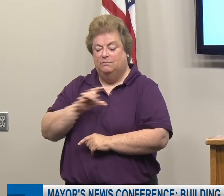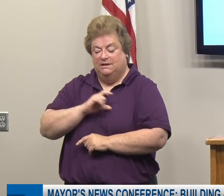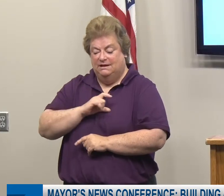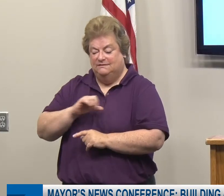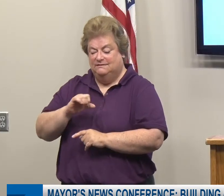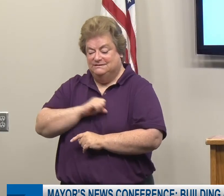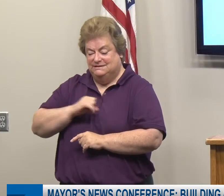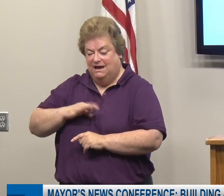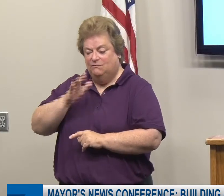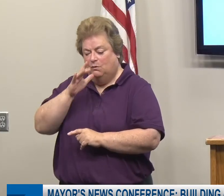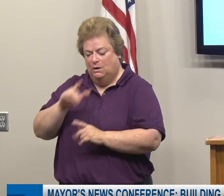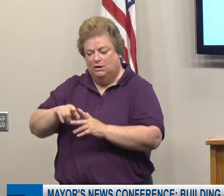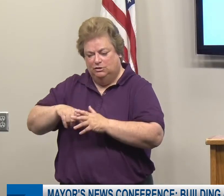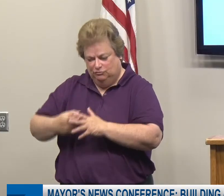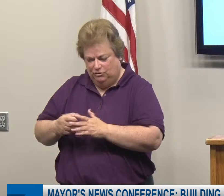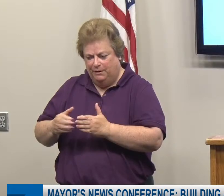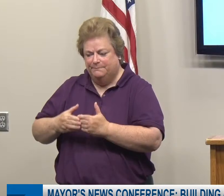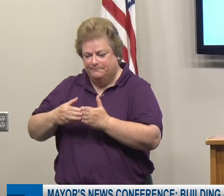underway.